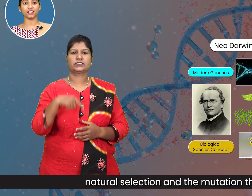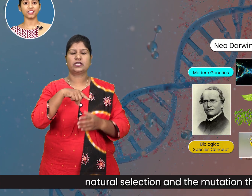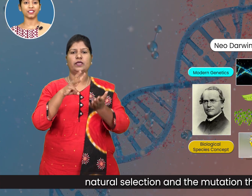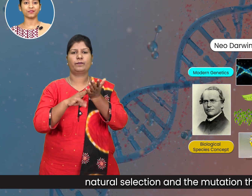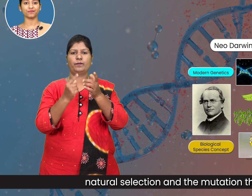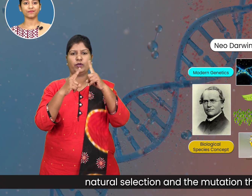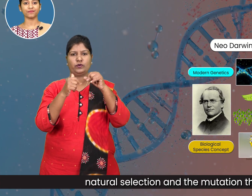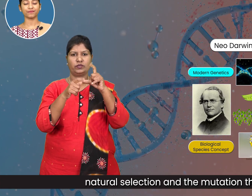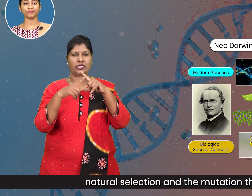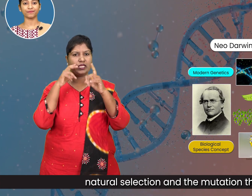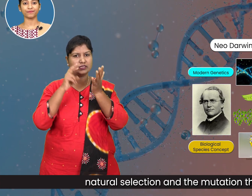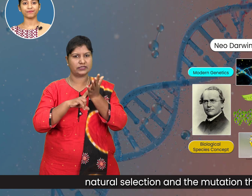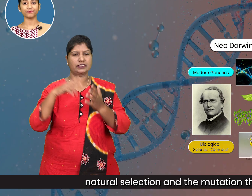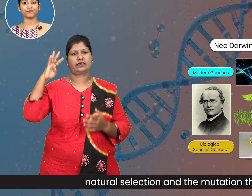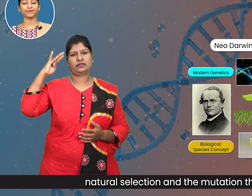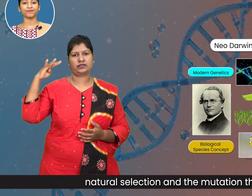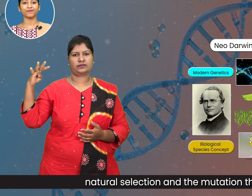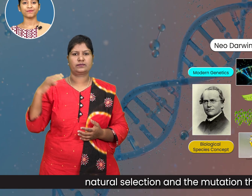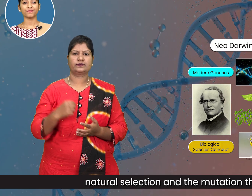mutation theory.